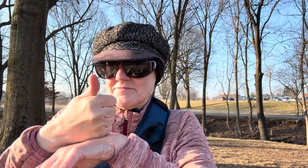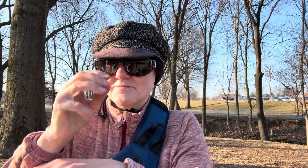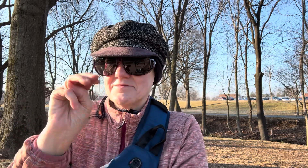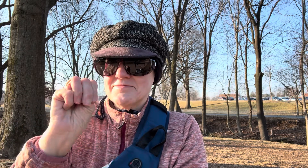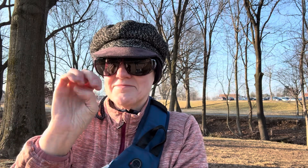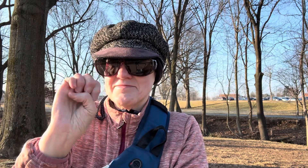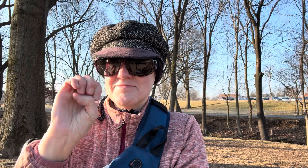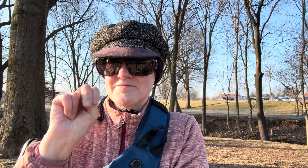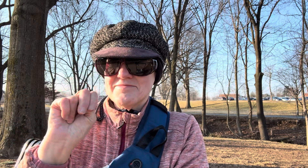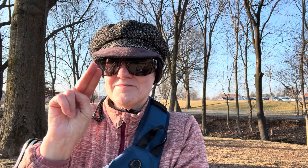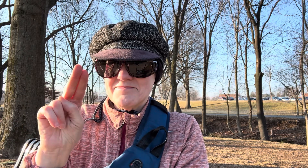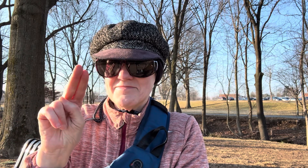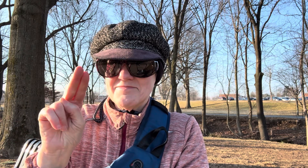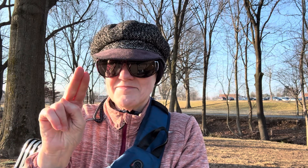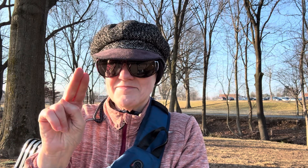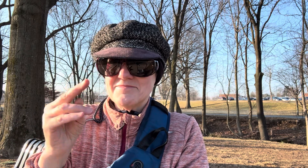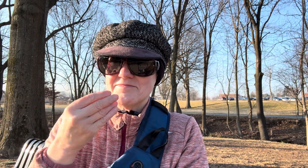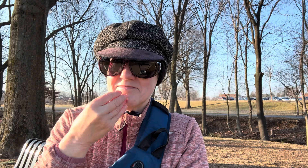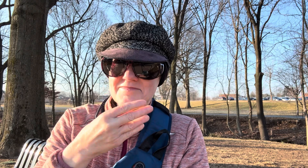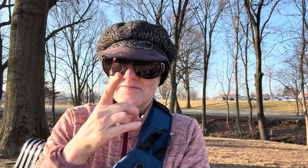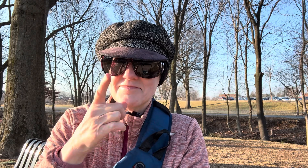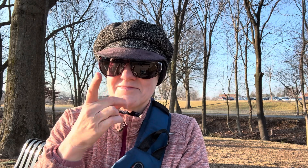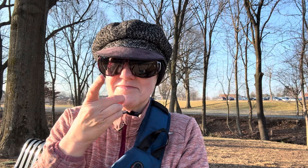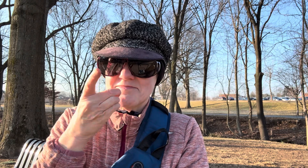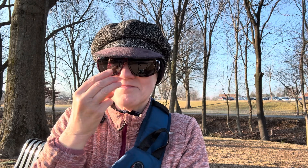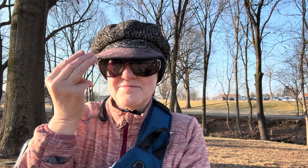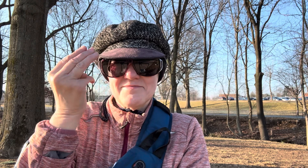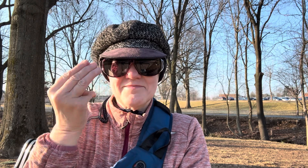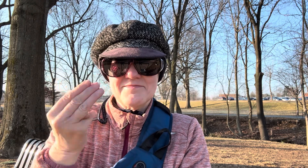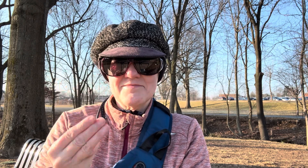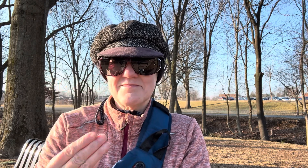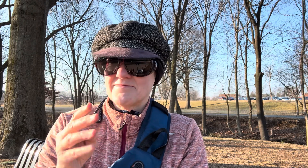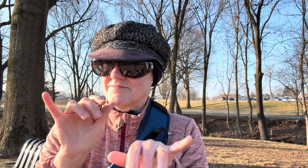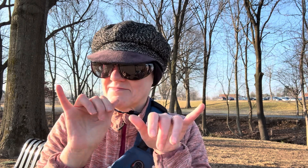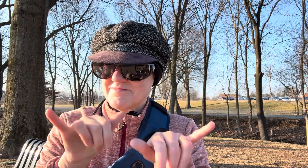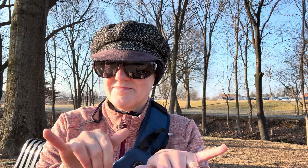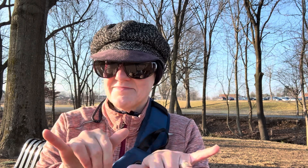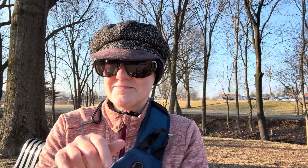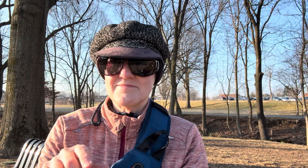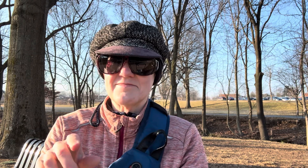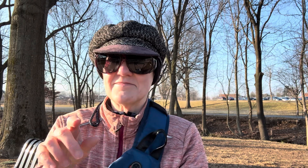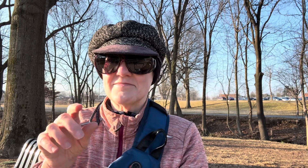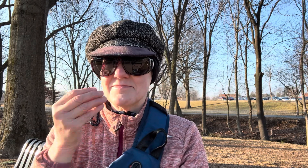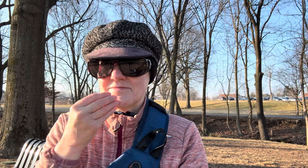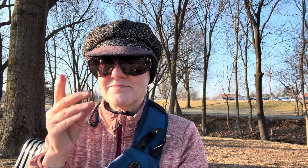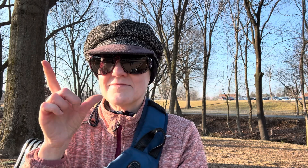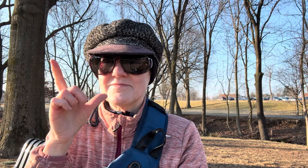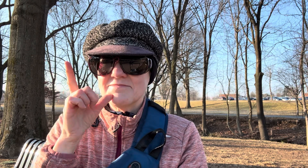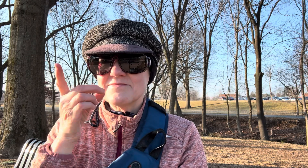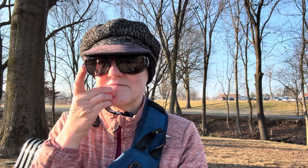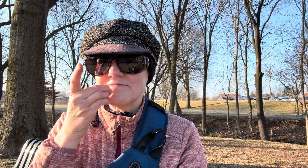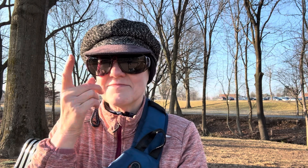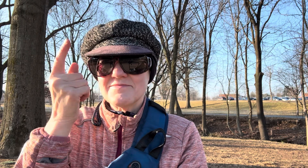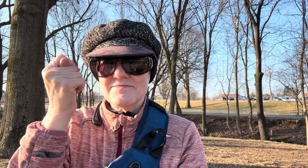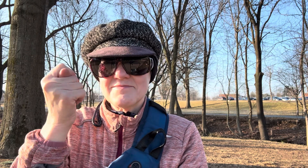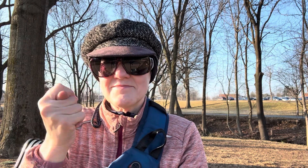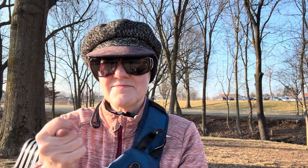the meals. And I have a set menu for Dale. Every Monday, he has the same breakfast, lunch, and dinner.